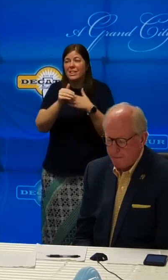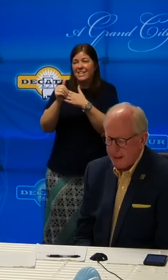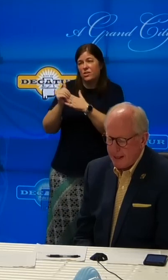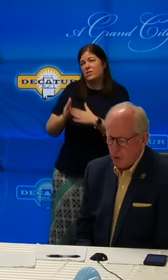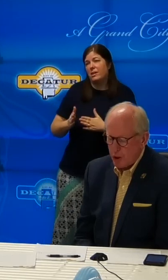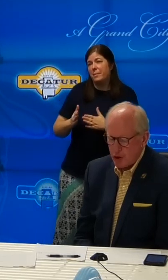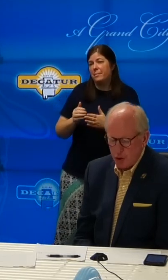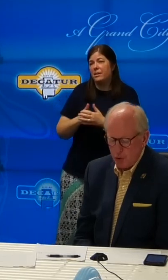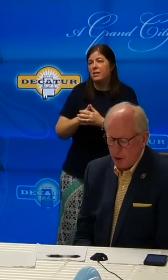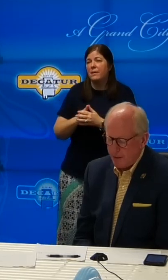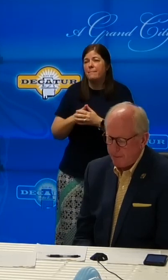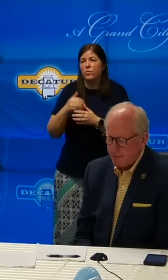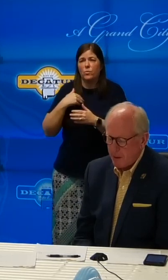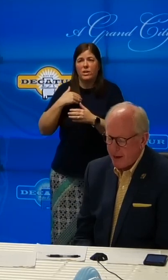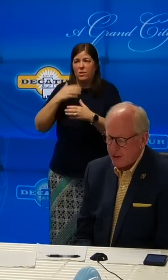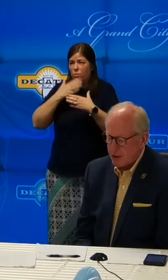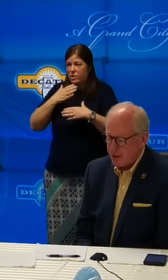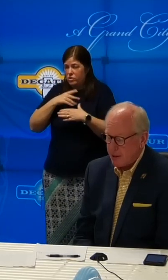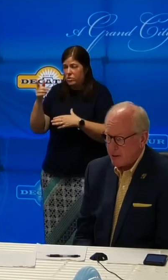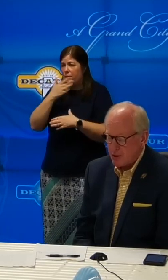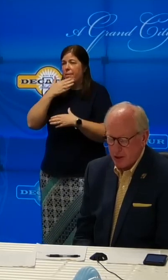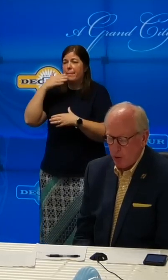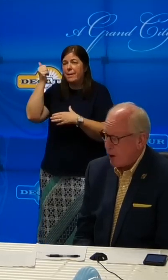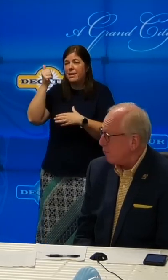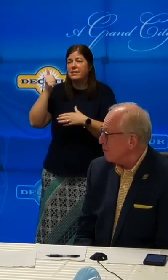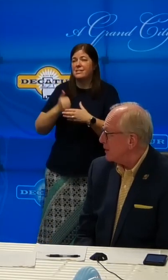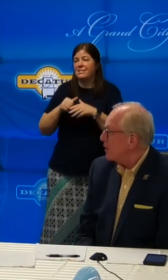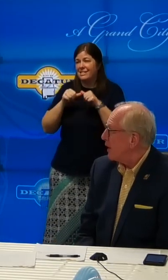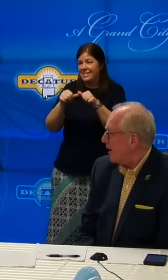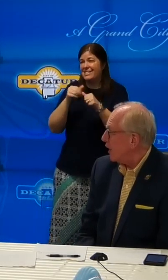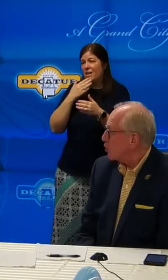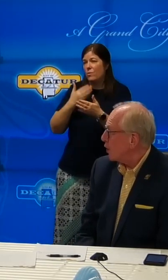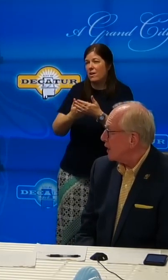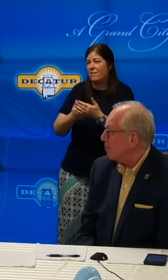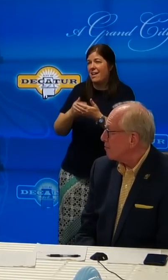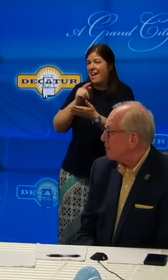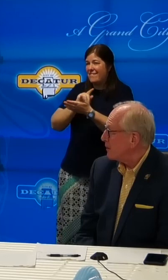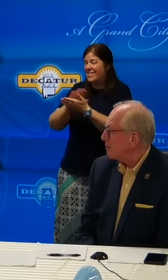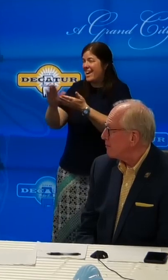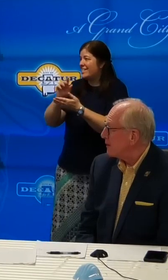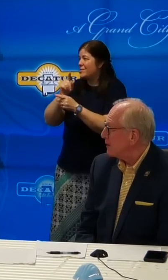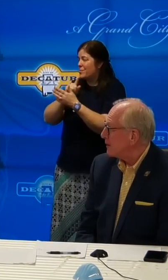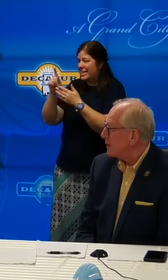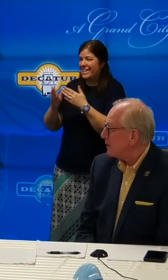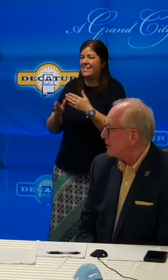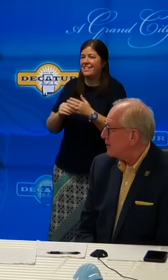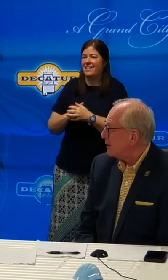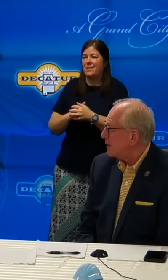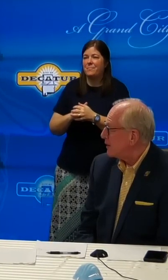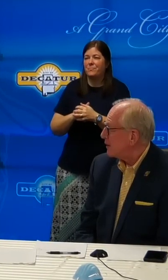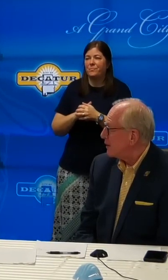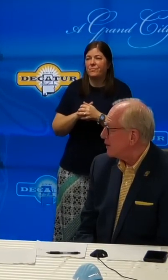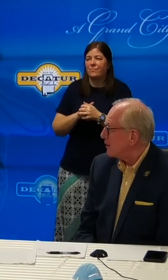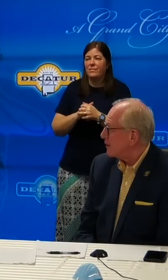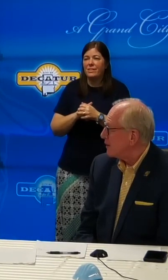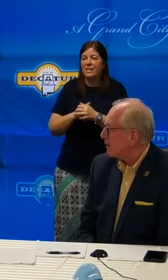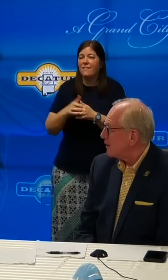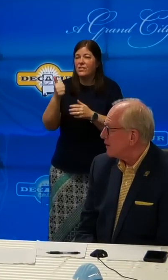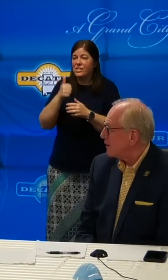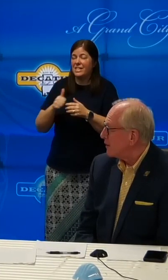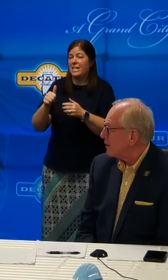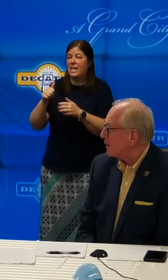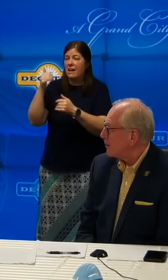course, we wish you the best and stay well. Have a nice weekend. Okay. If there's any final questions